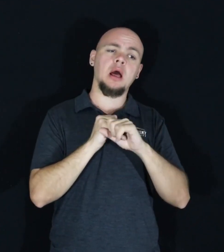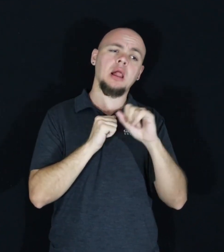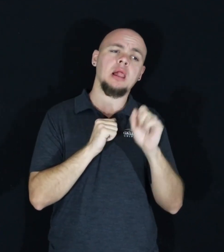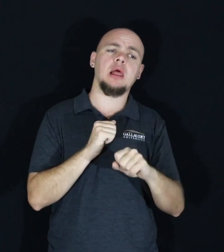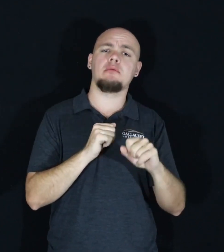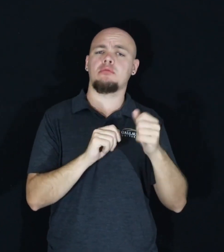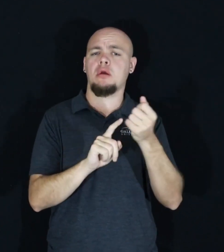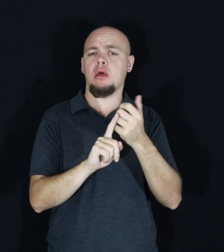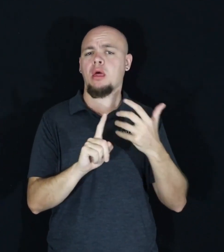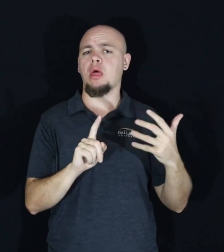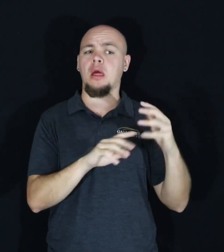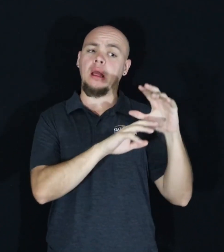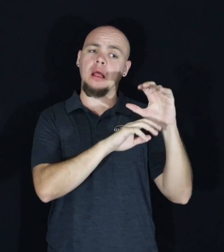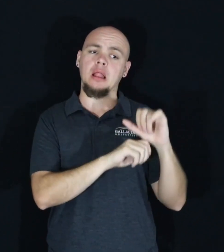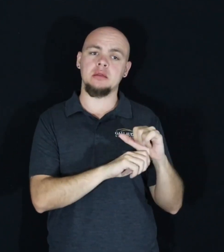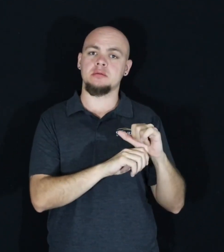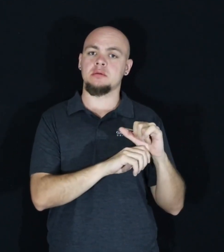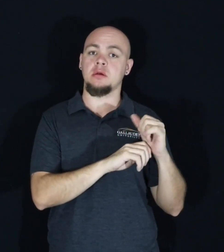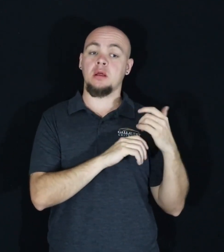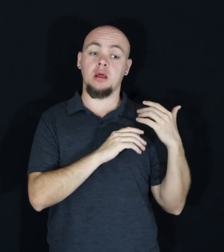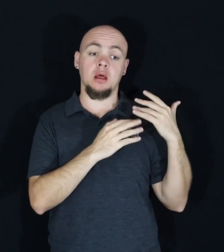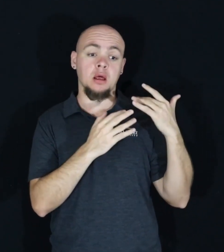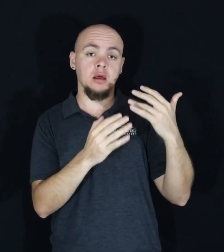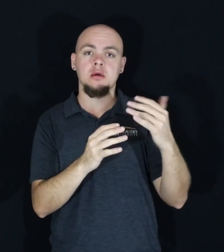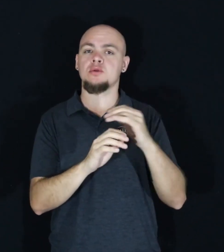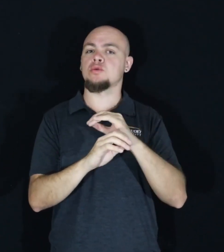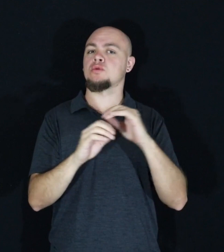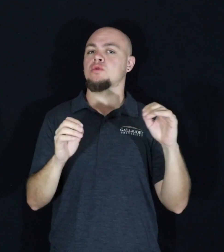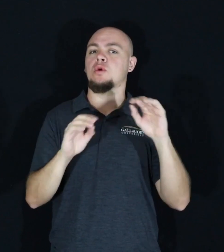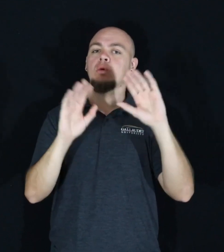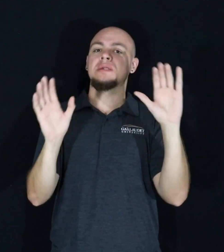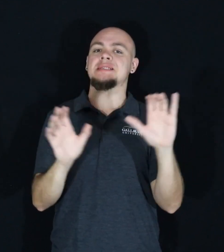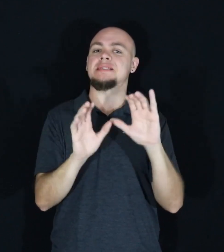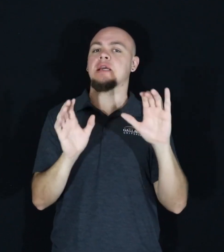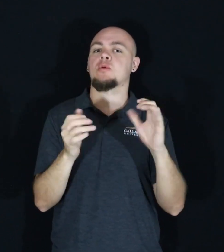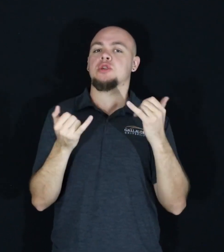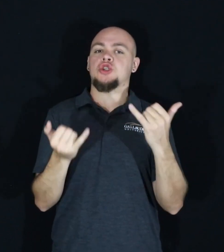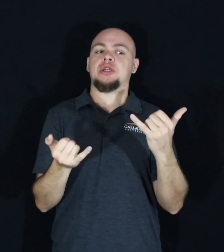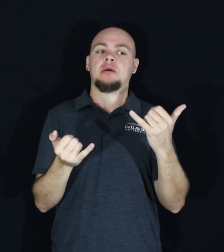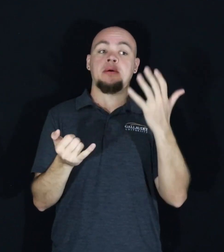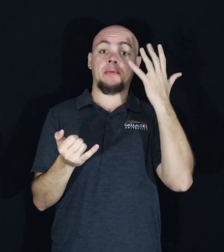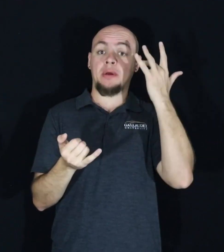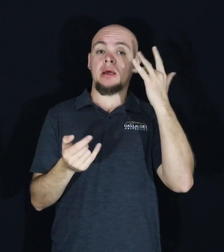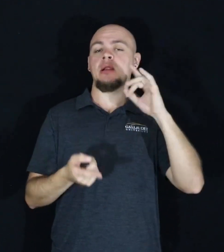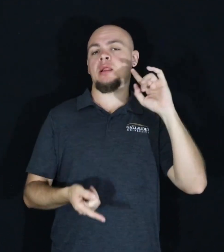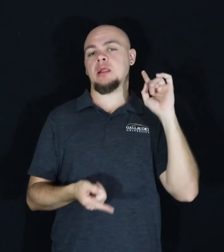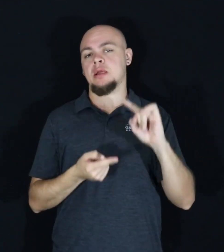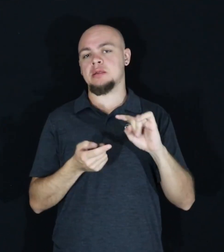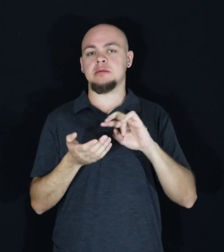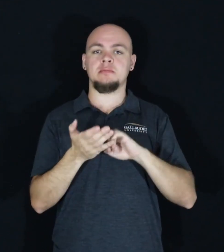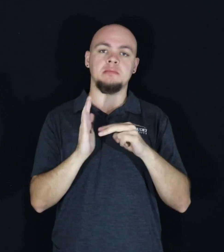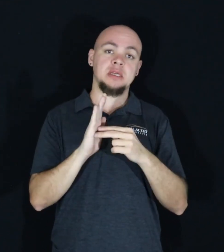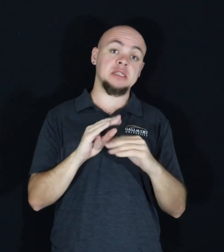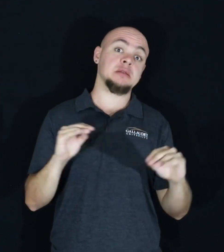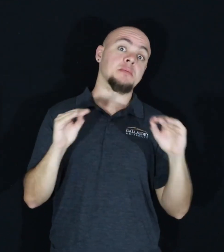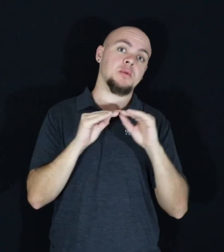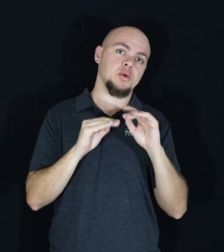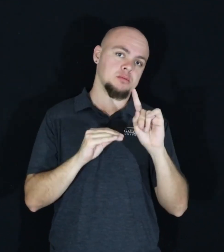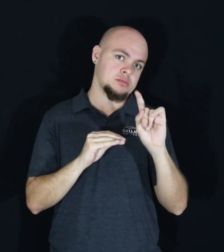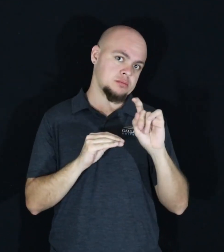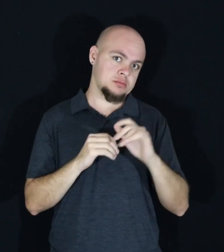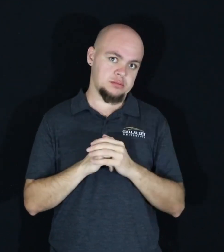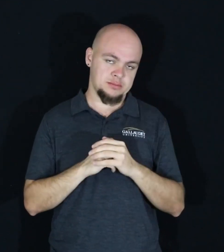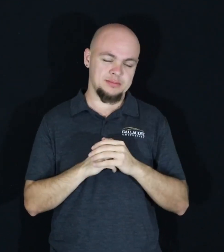forms to the modern times of no decoration at all, because less is more. And one of